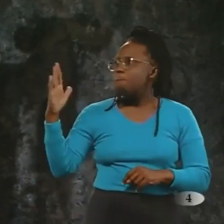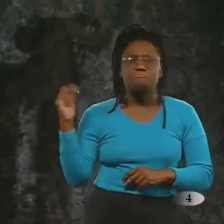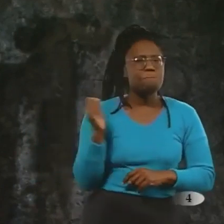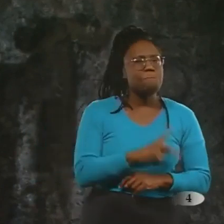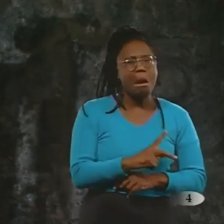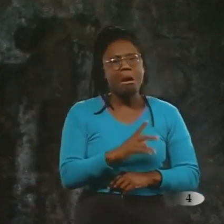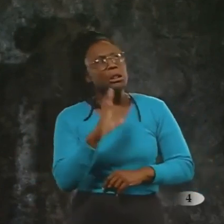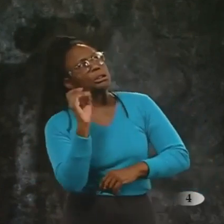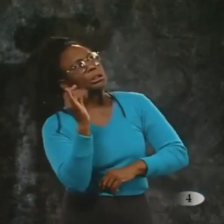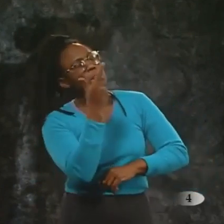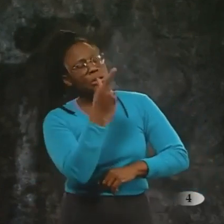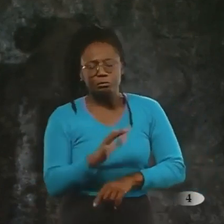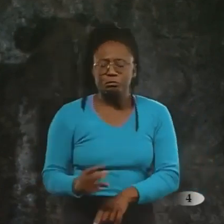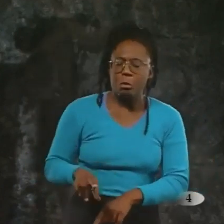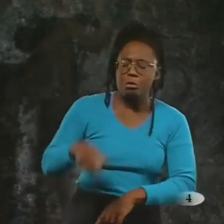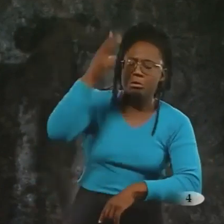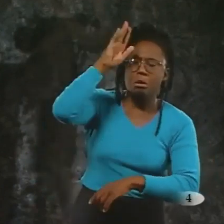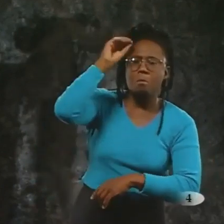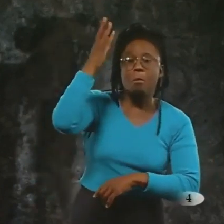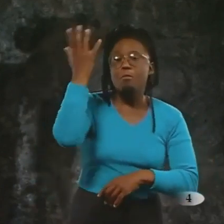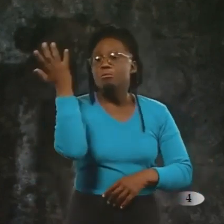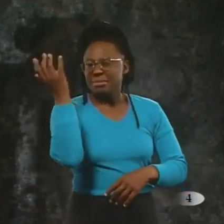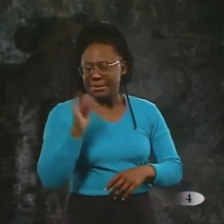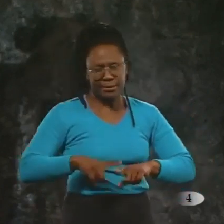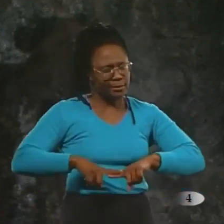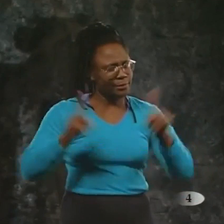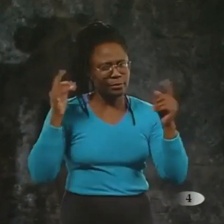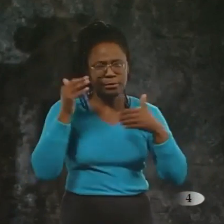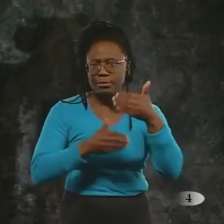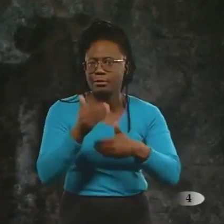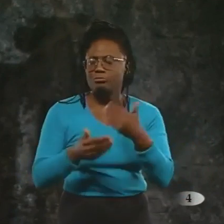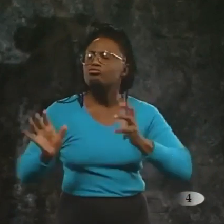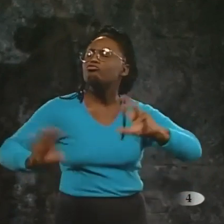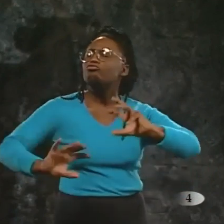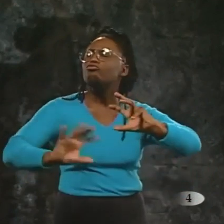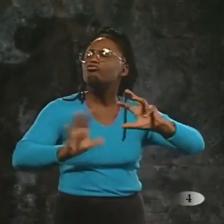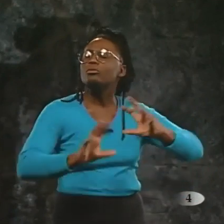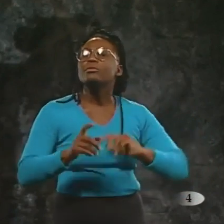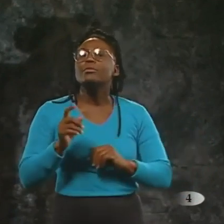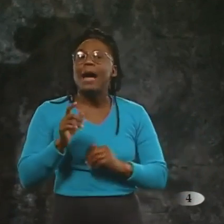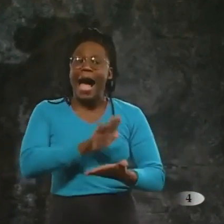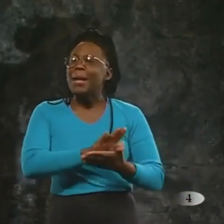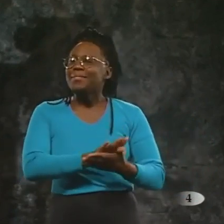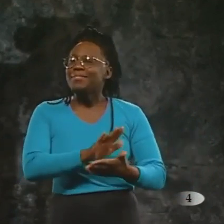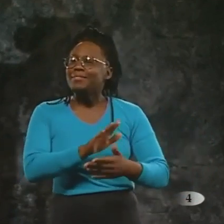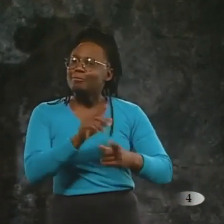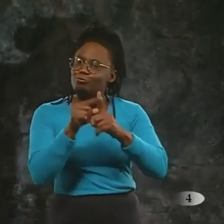Gravity, if you're trying to get those individual letters, that's not natural. It's very different from the natural words that have